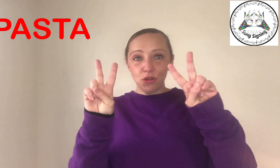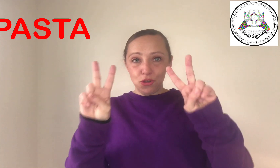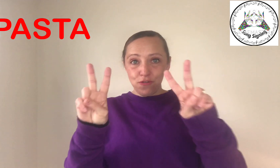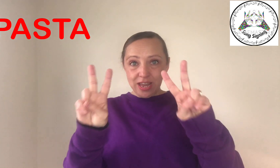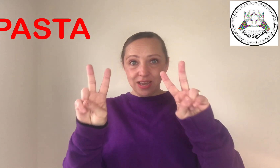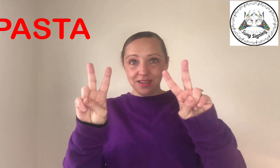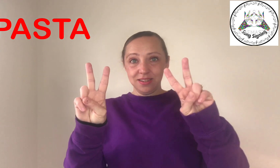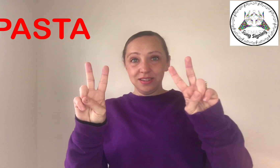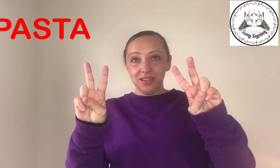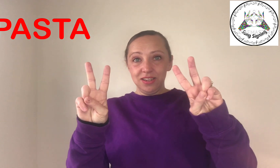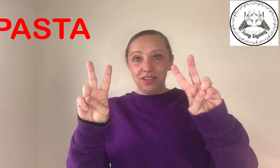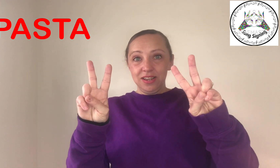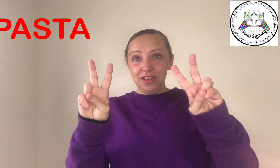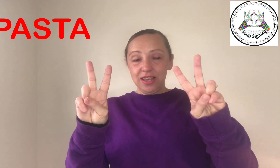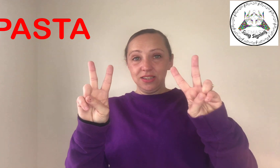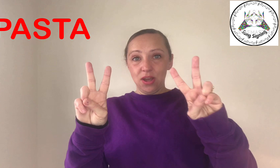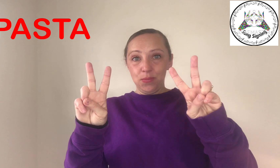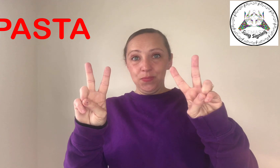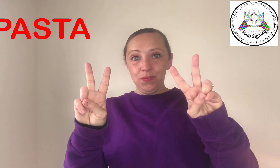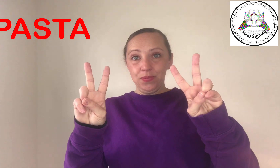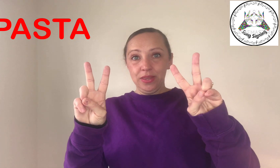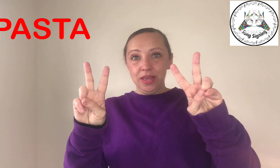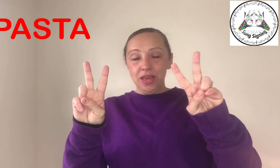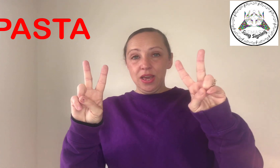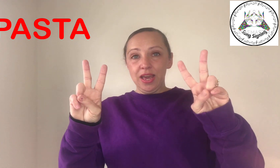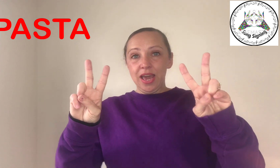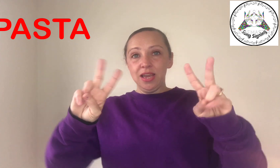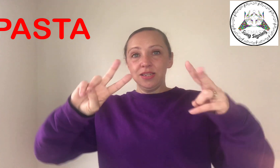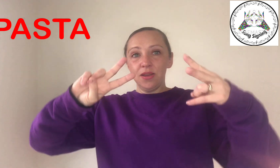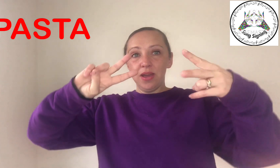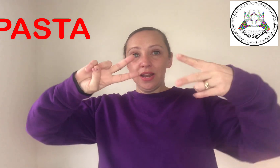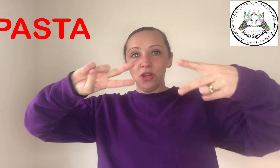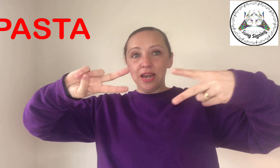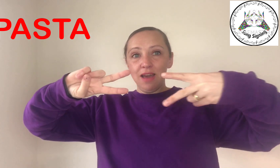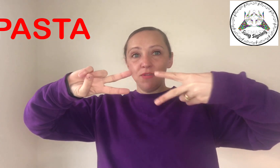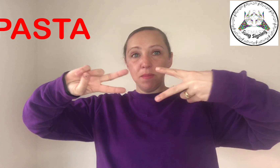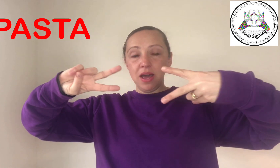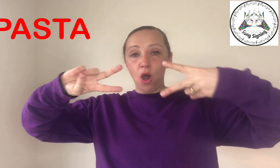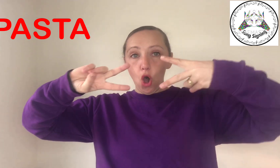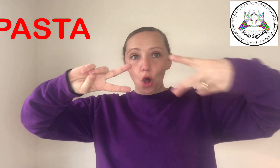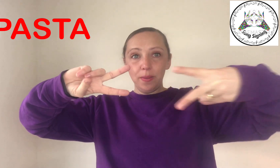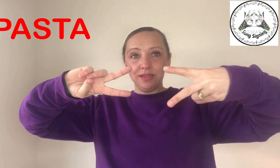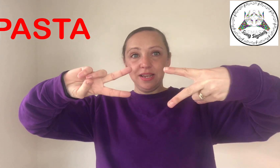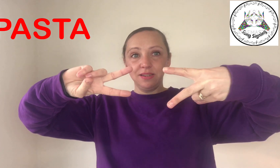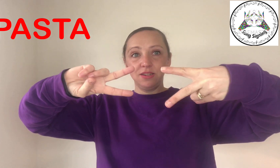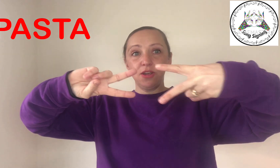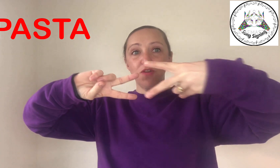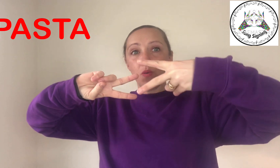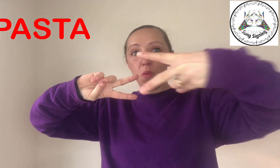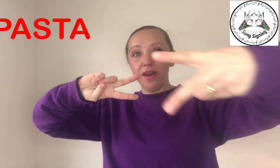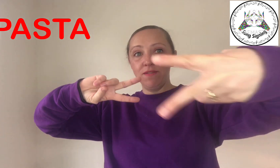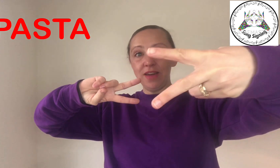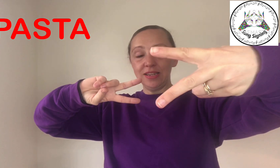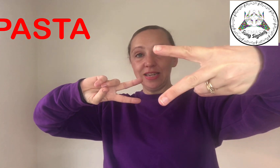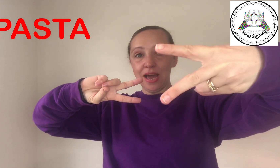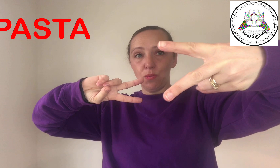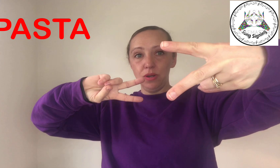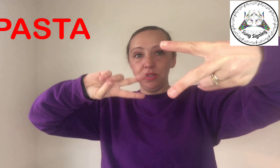two fingers, like so. Okay, so, and you're gonna have them at opposite. So you've got one facing outwards